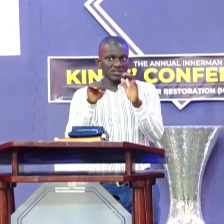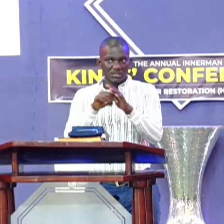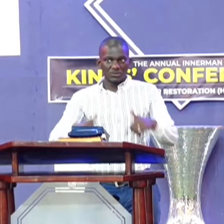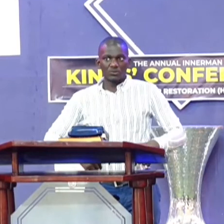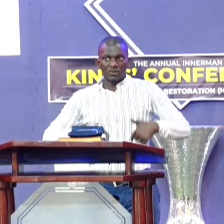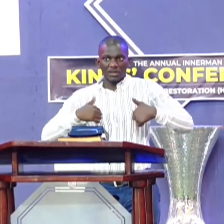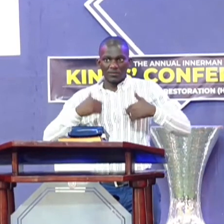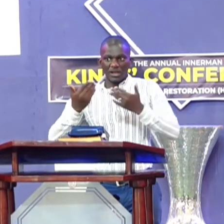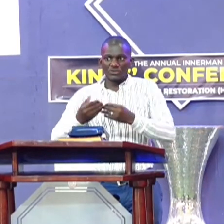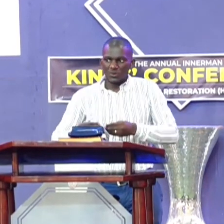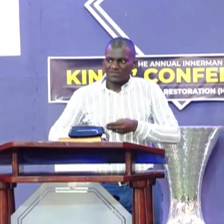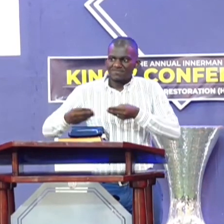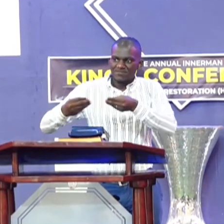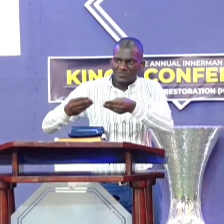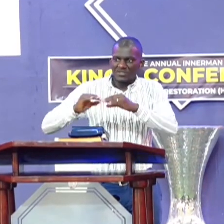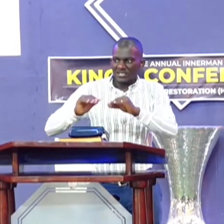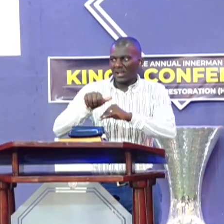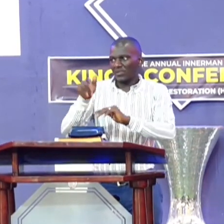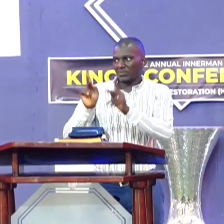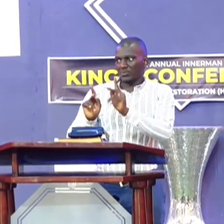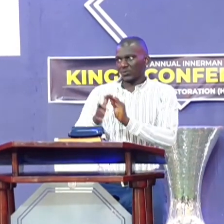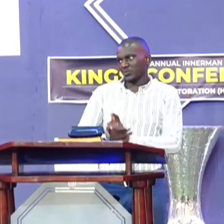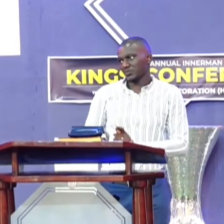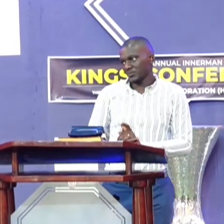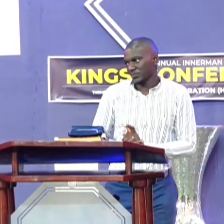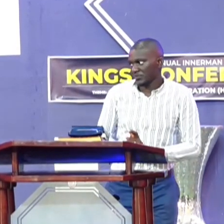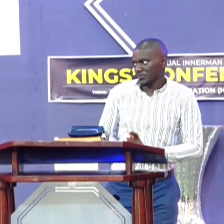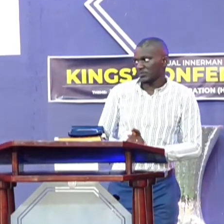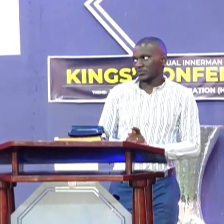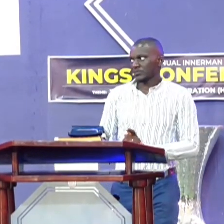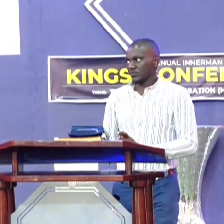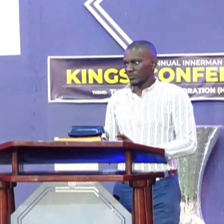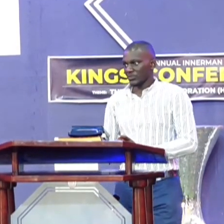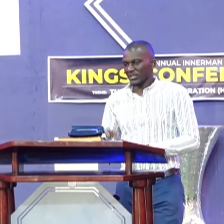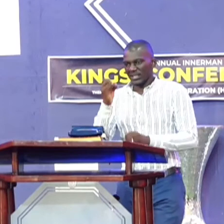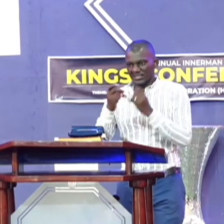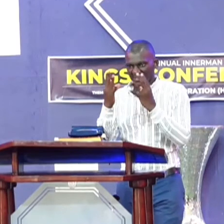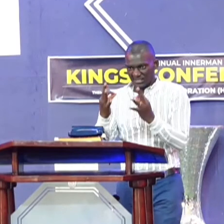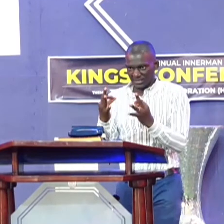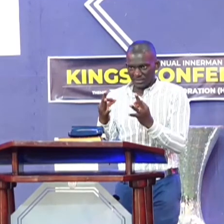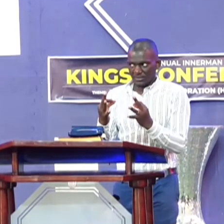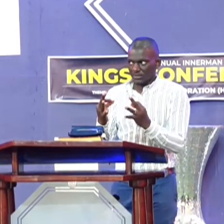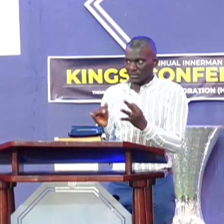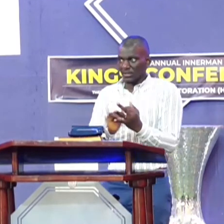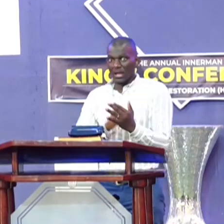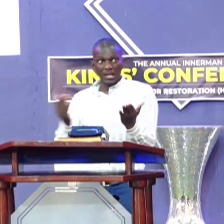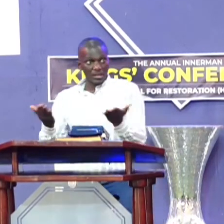because of the great change that will come into your life that you may take it to others. Lastly,